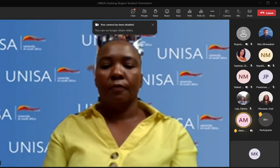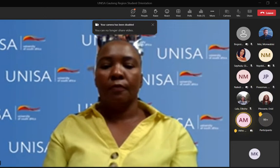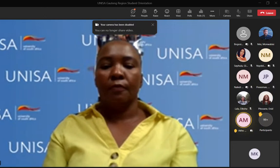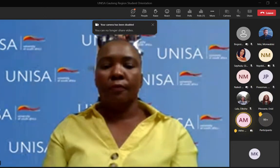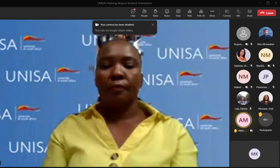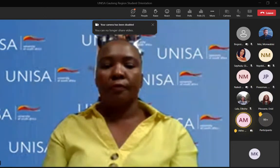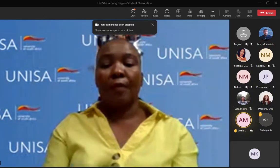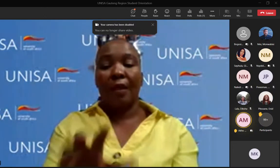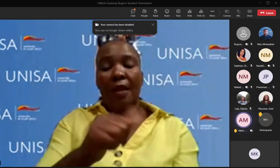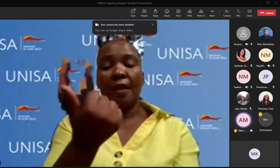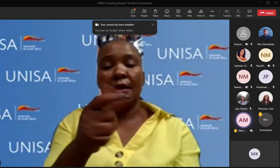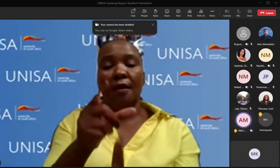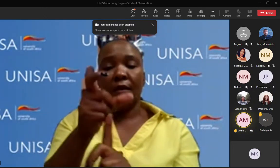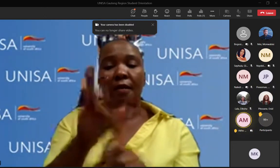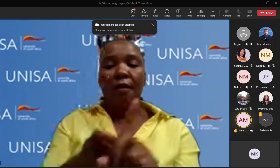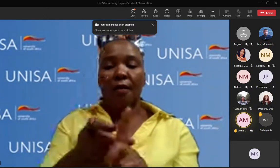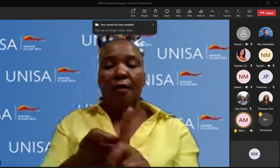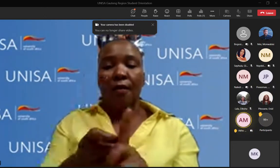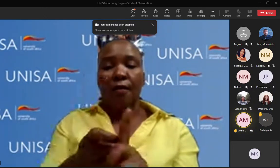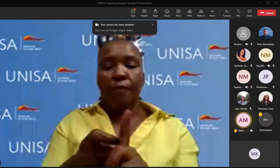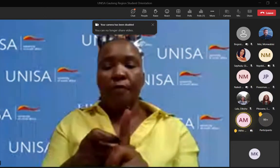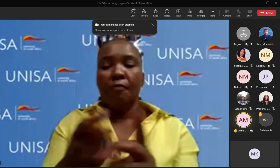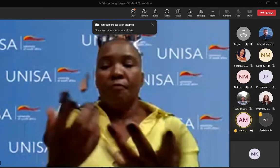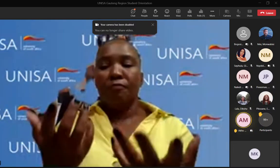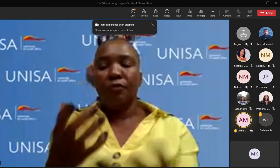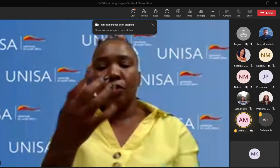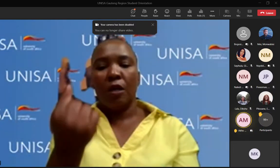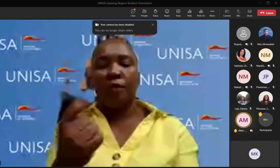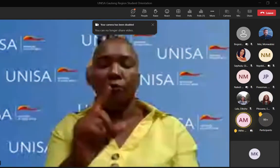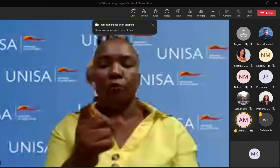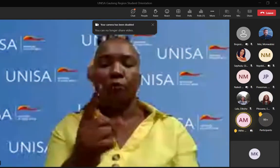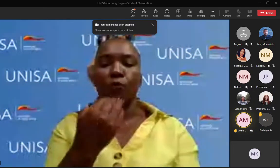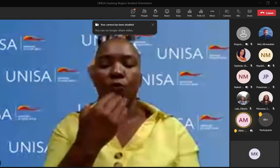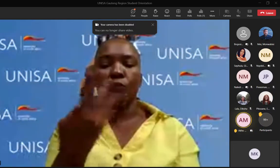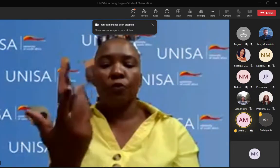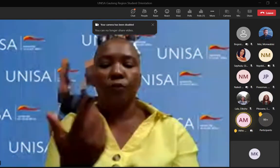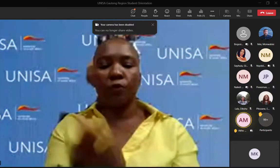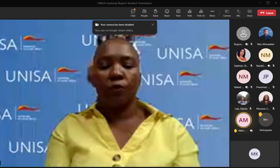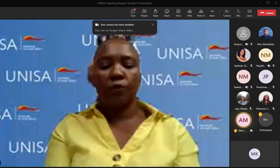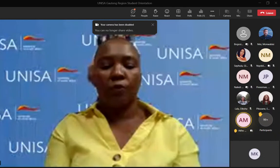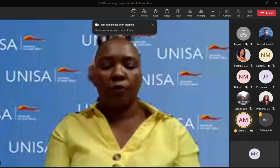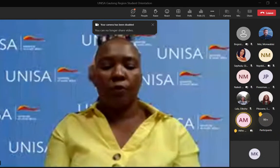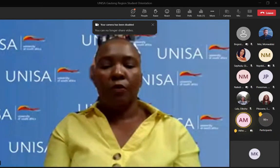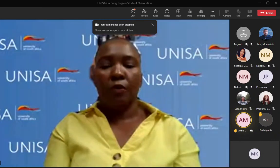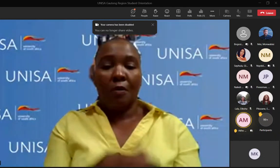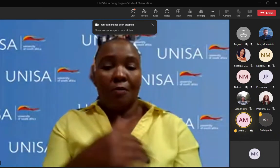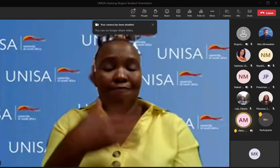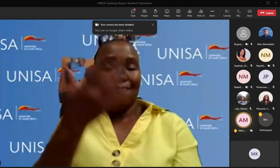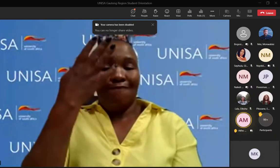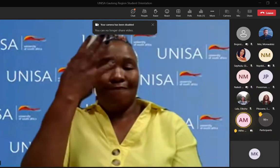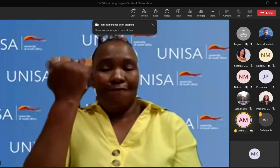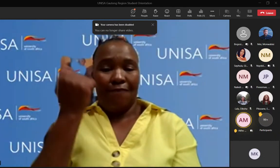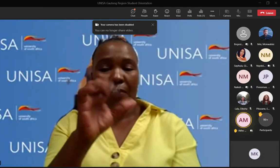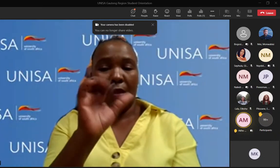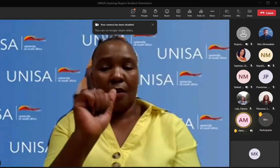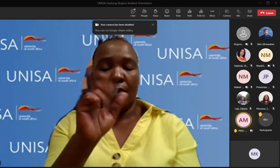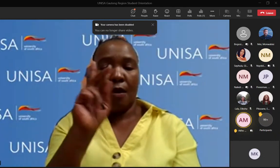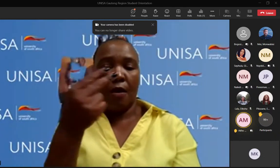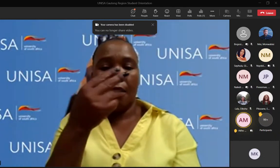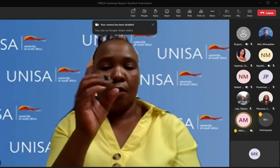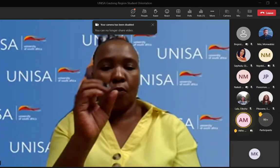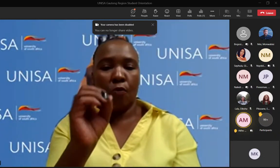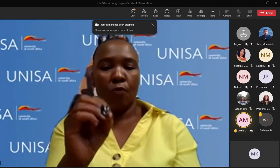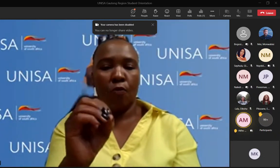the next one will never see that we have um I don't know if alcohol was able to